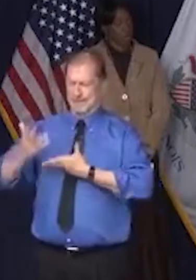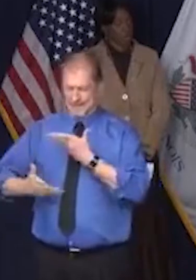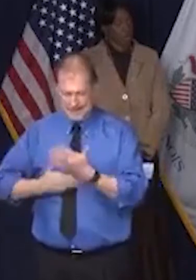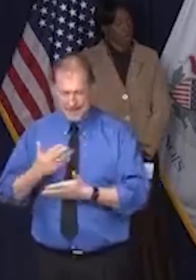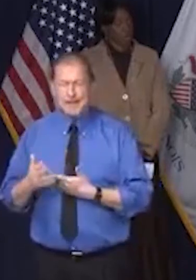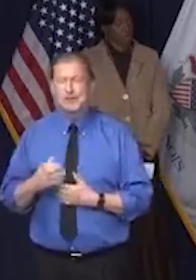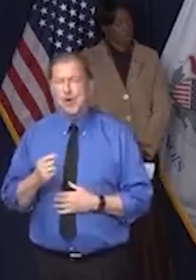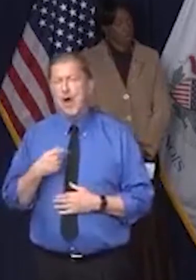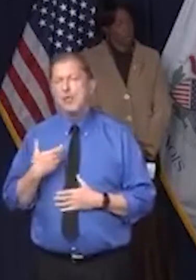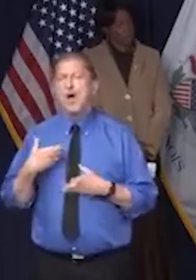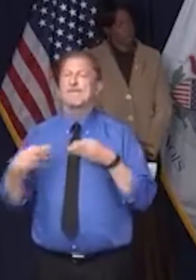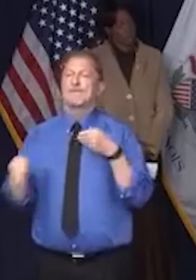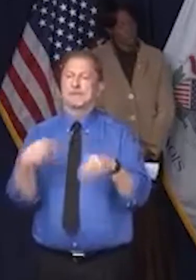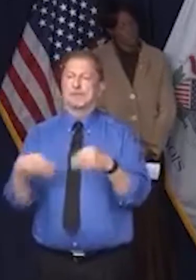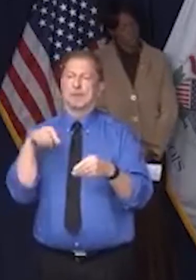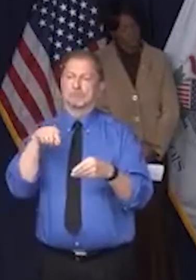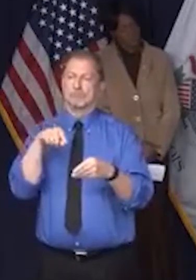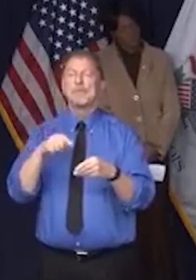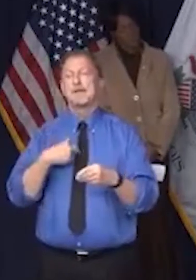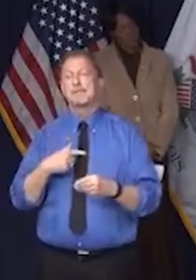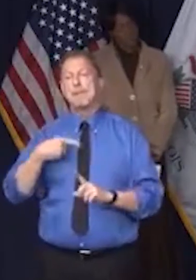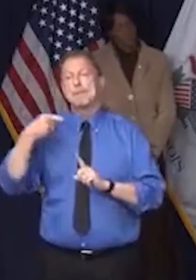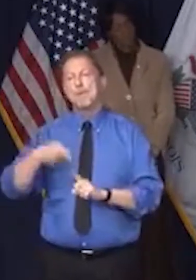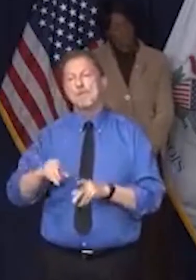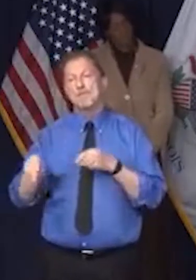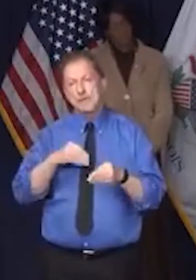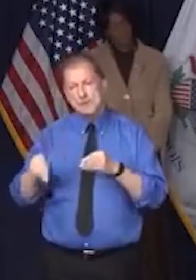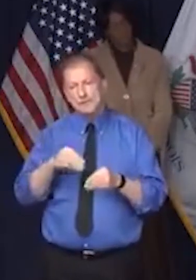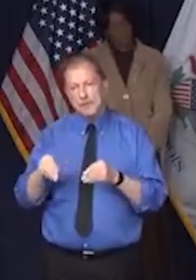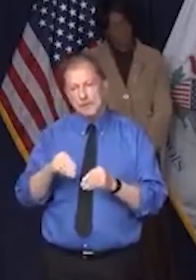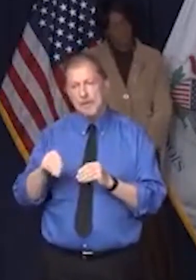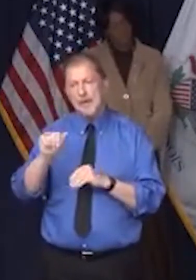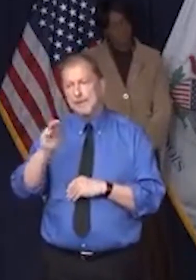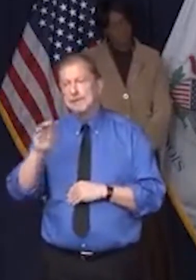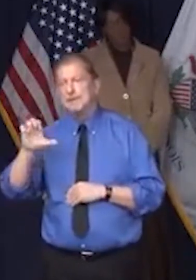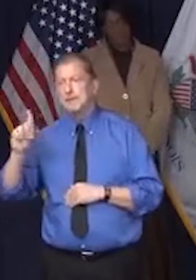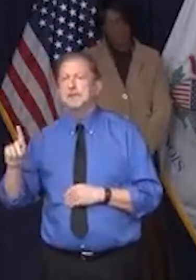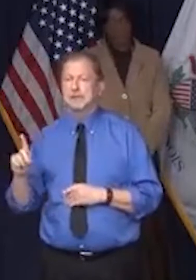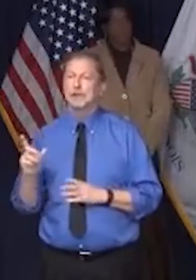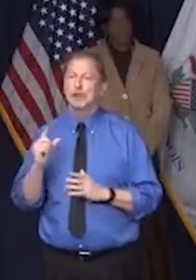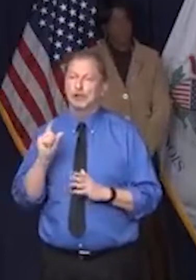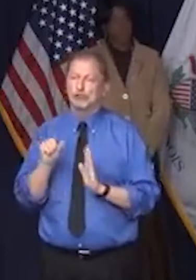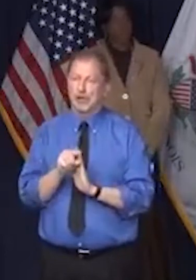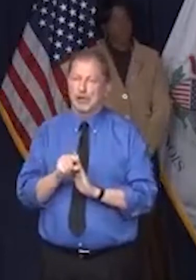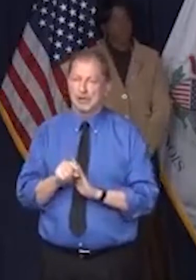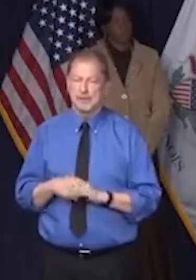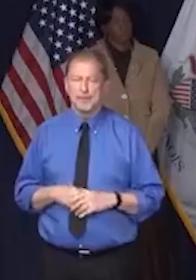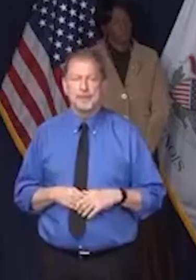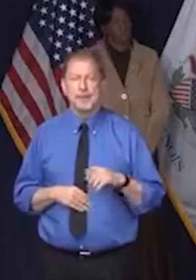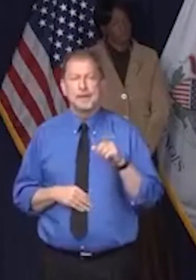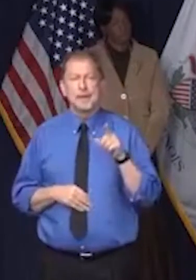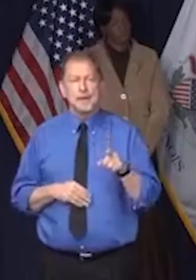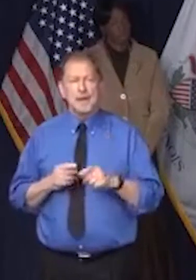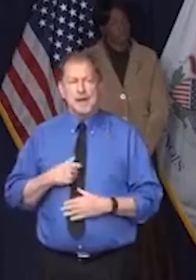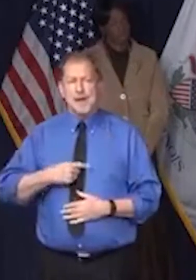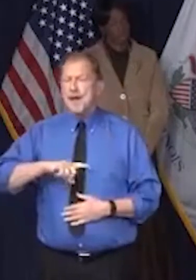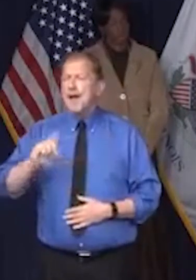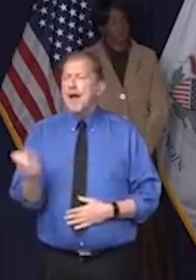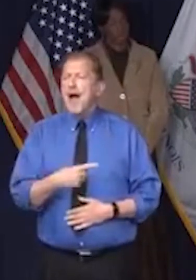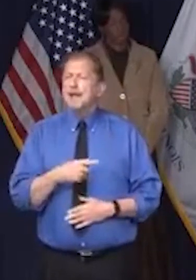more understanding. That's really the point of the comments that I was making. Governor, regarding graduation ceremonies